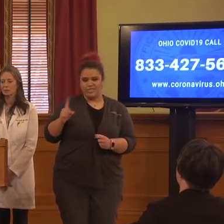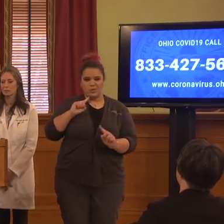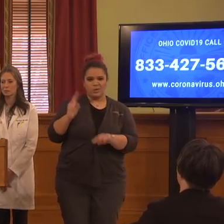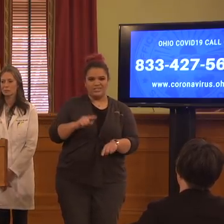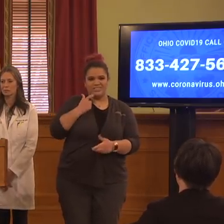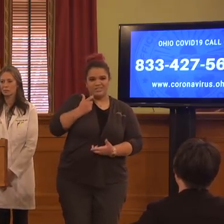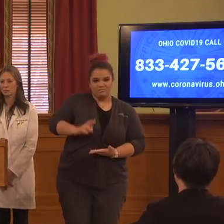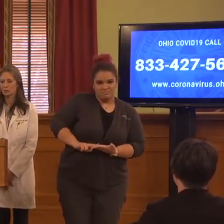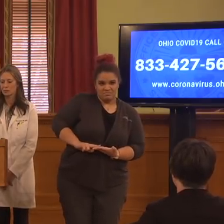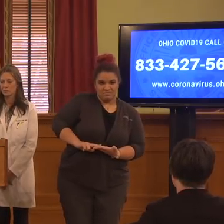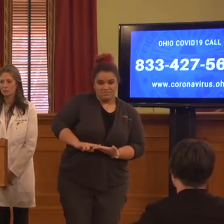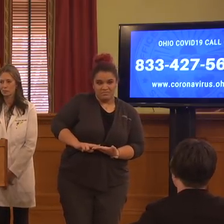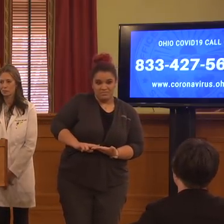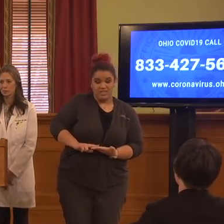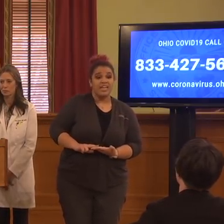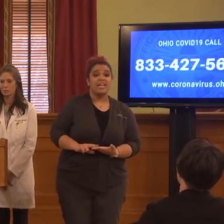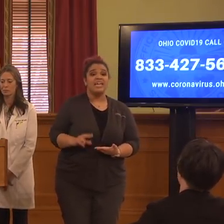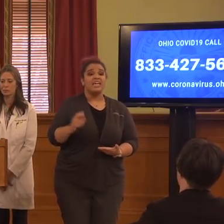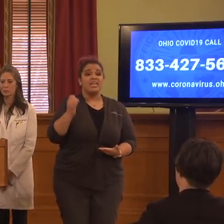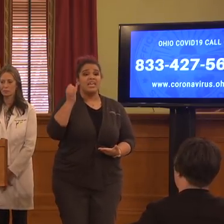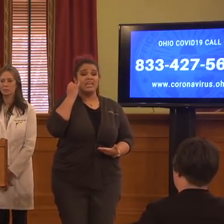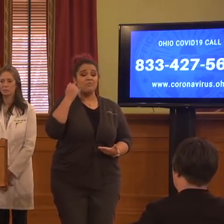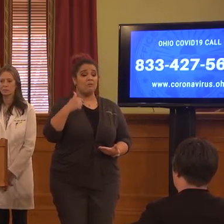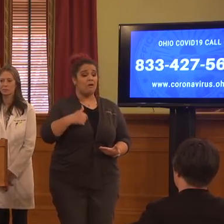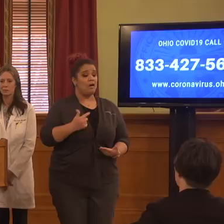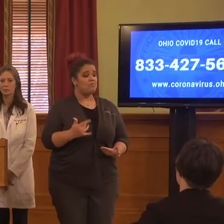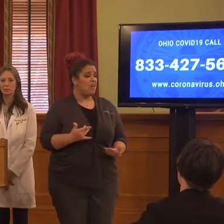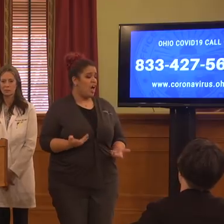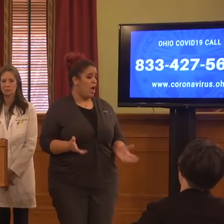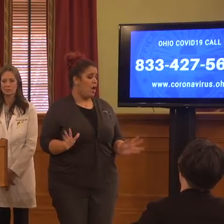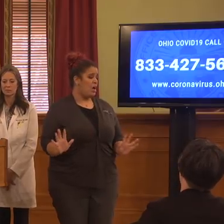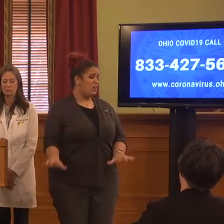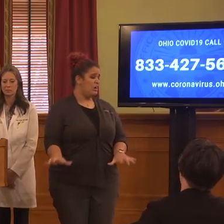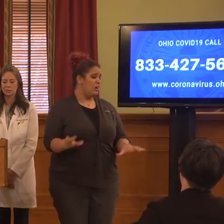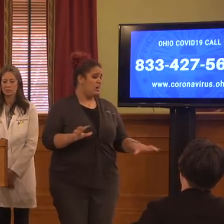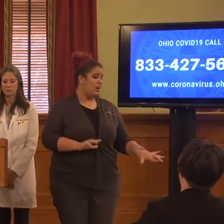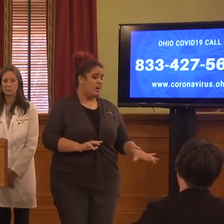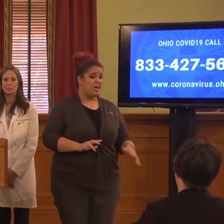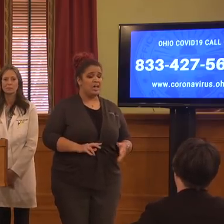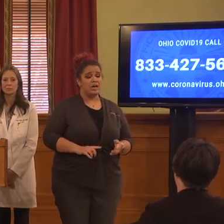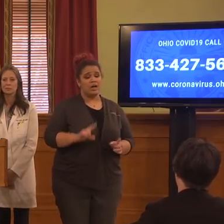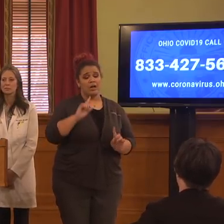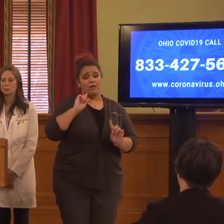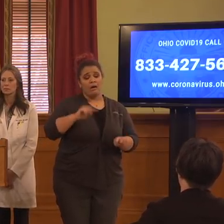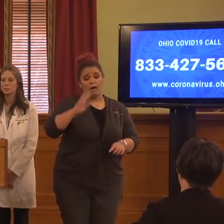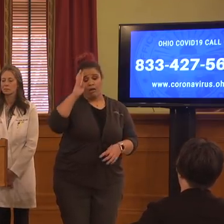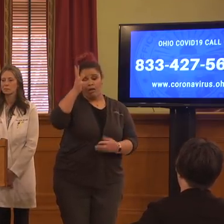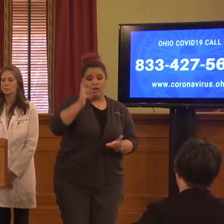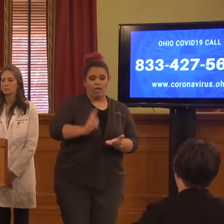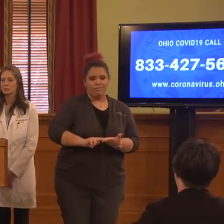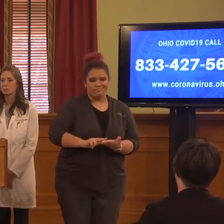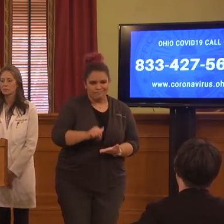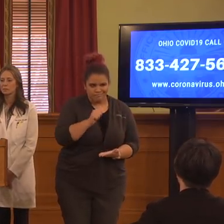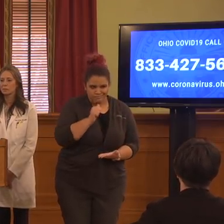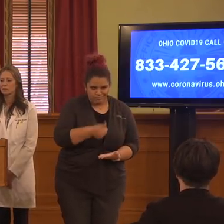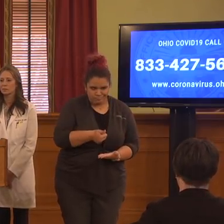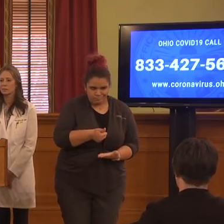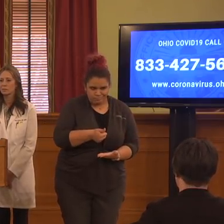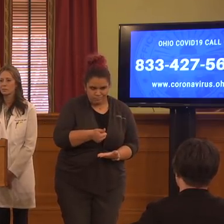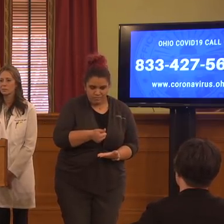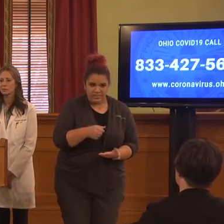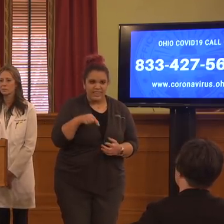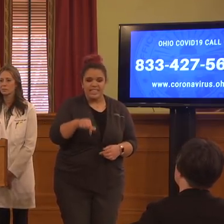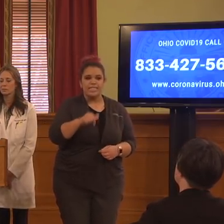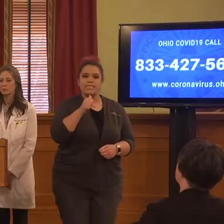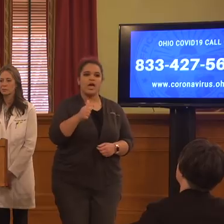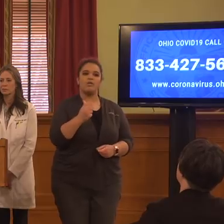These orders would not have been issued if this was an ordinary time. As I said the other day, this is no ordinary time. This is a time